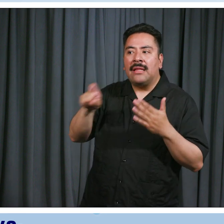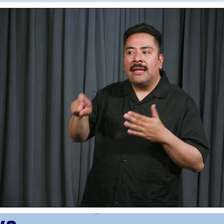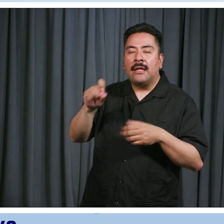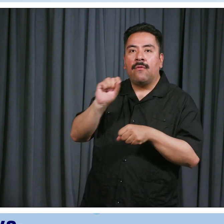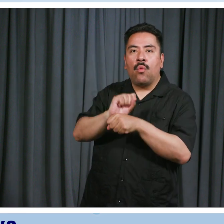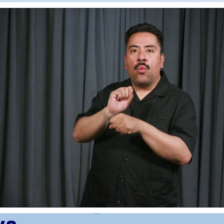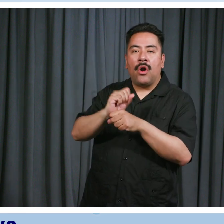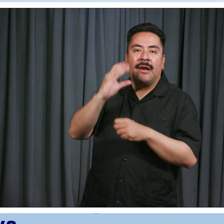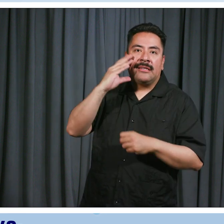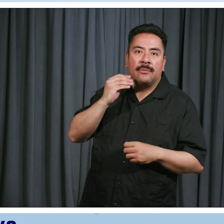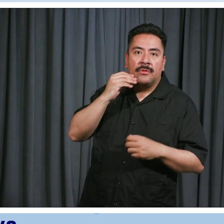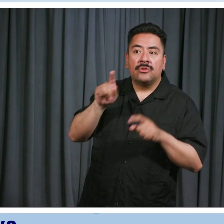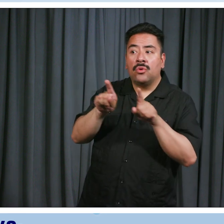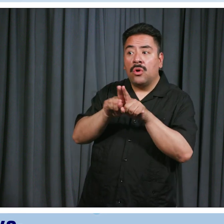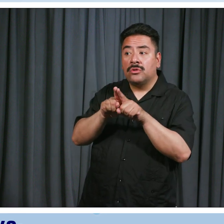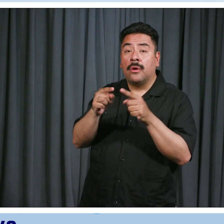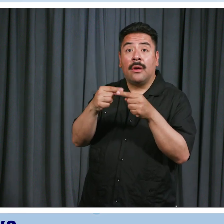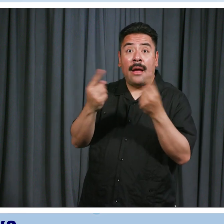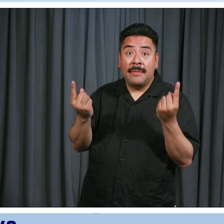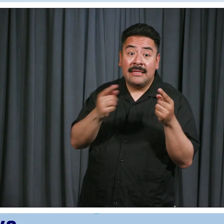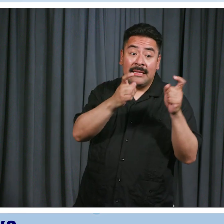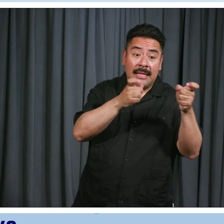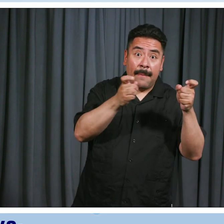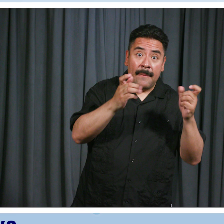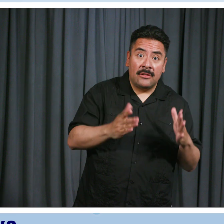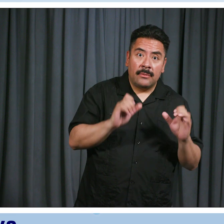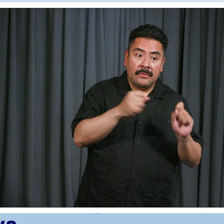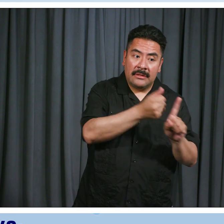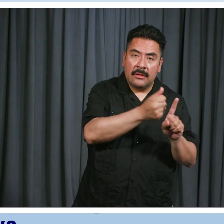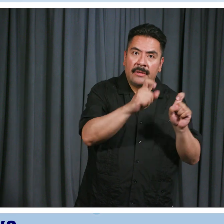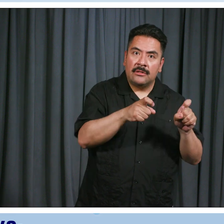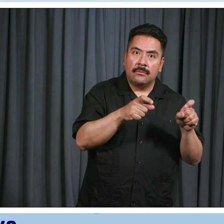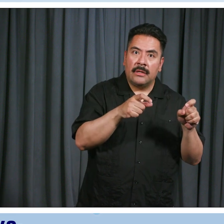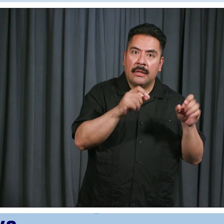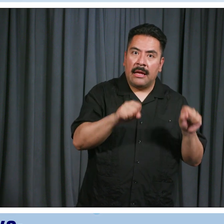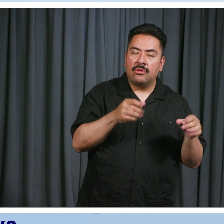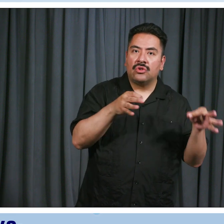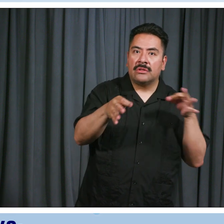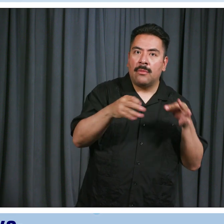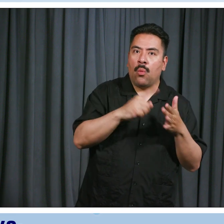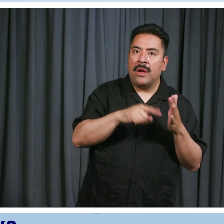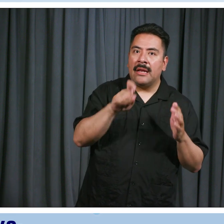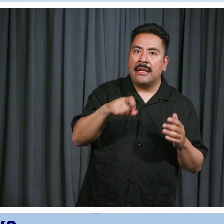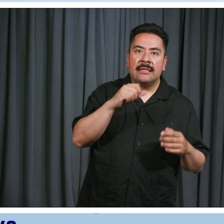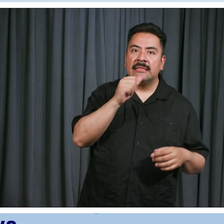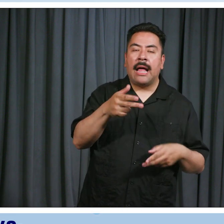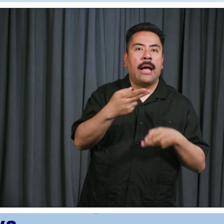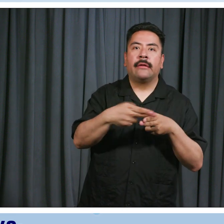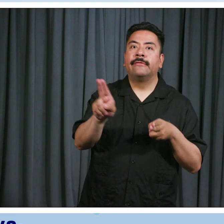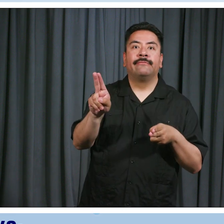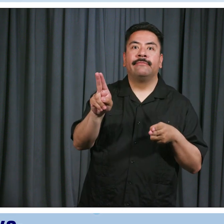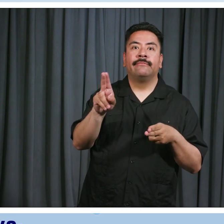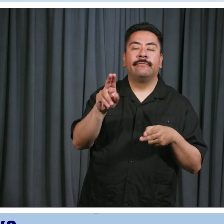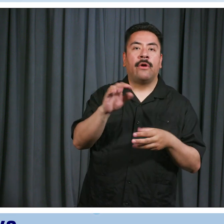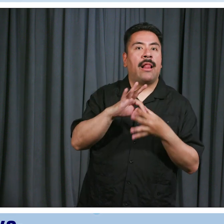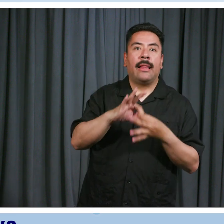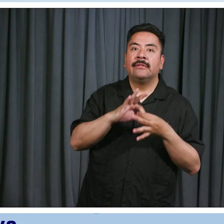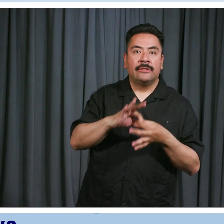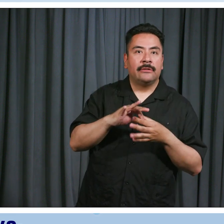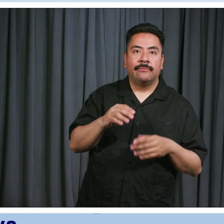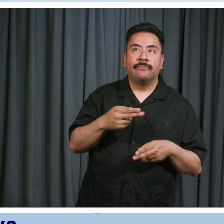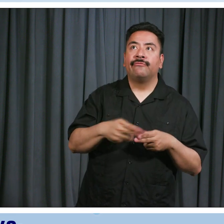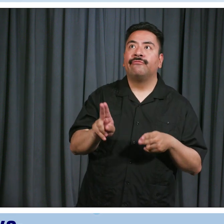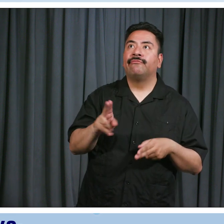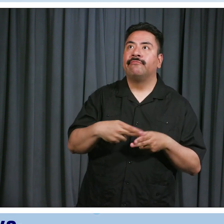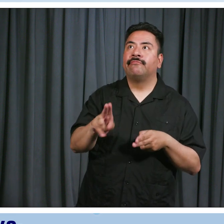and vice versa. Their managers also have to be able to articulate what they need, right? It's not transactional, these relationships. And so,